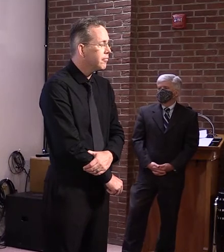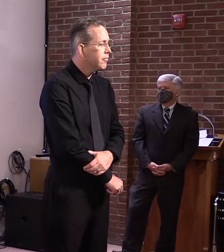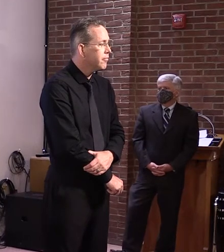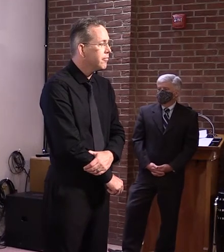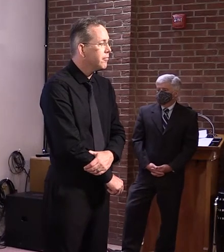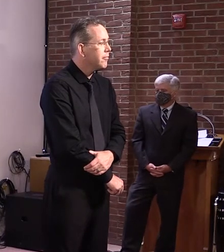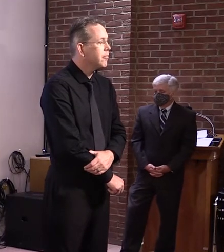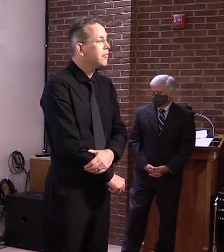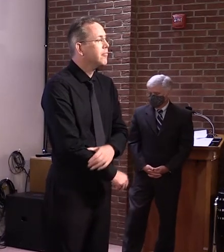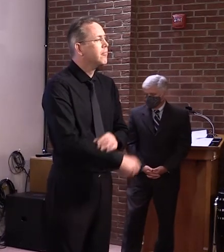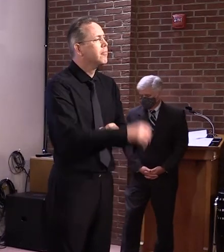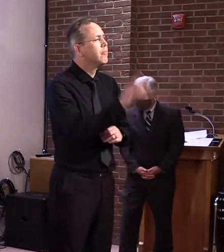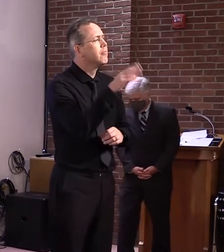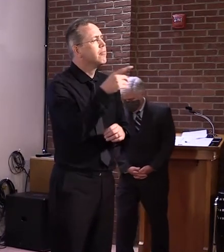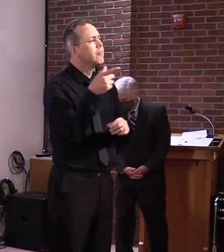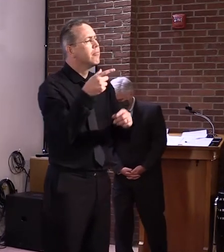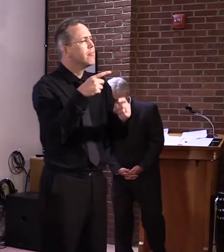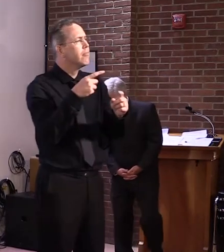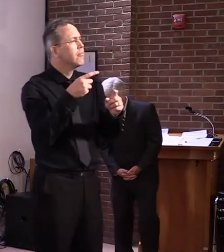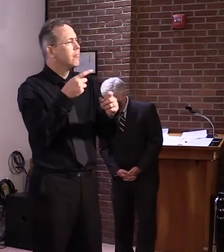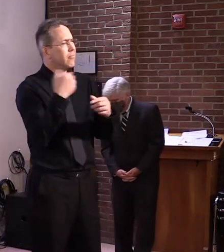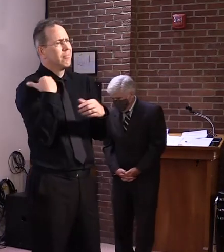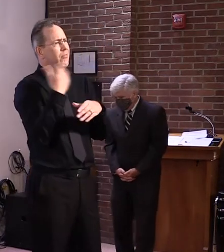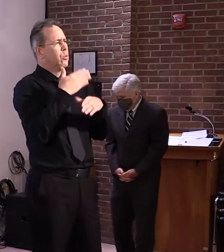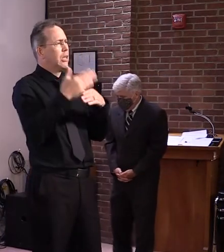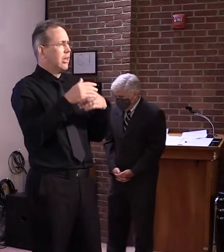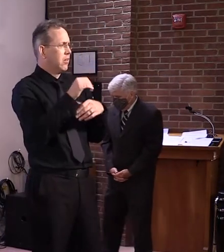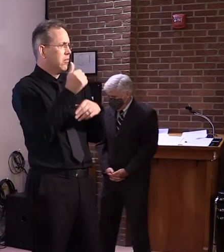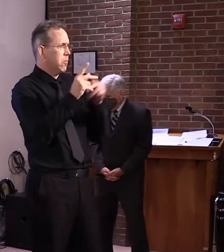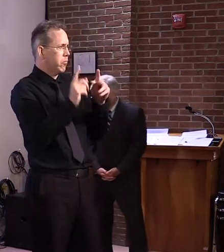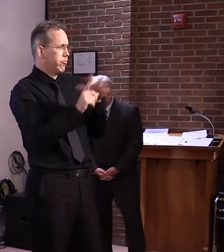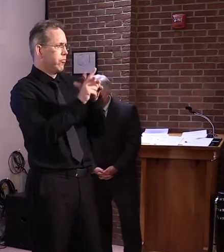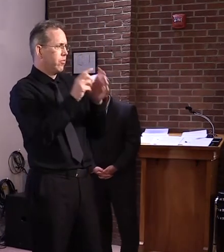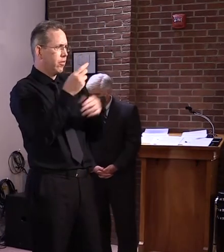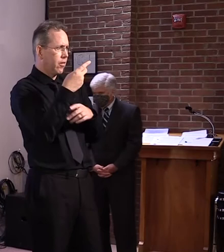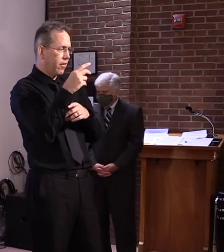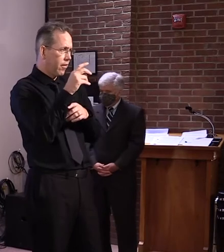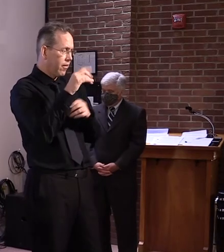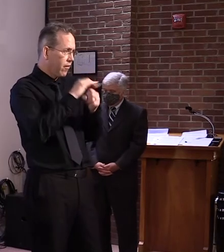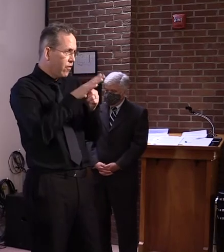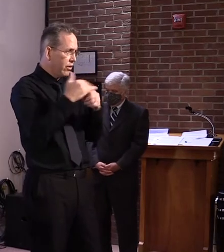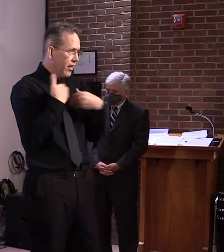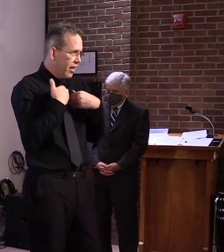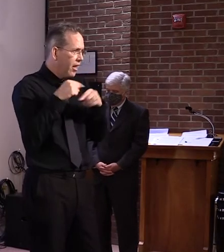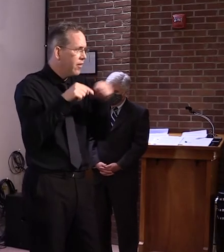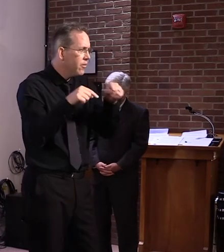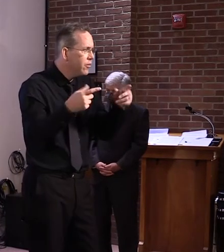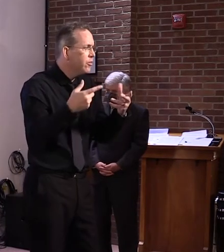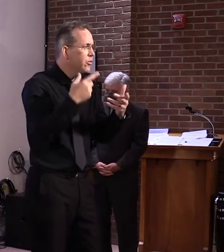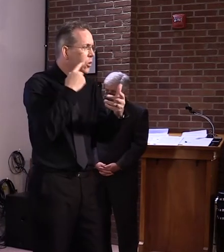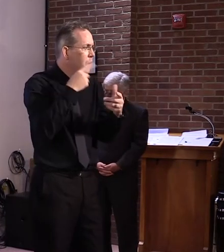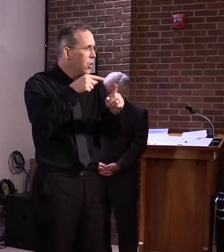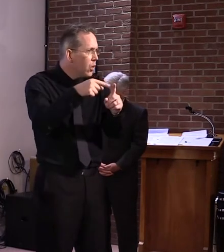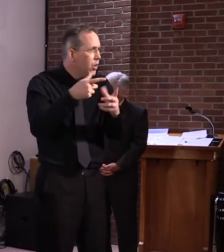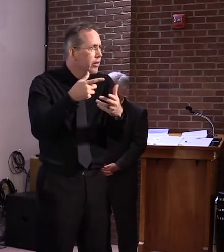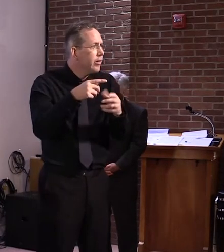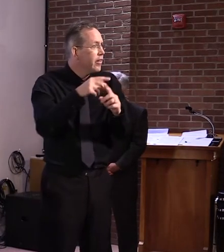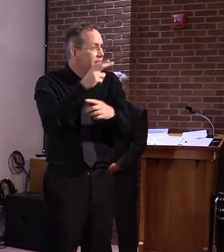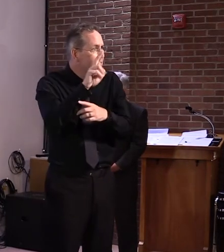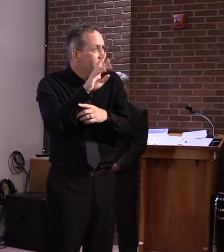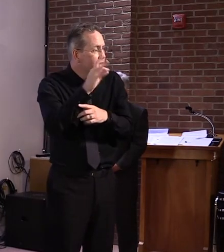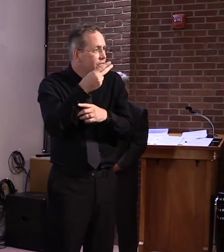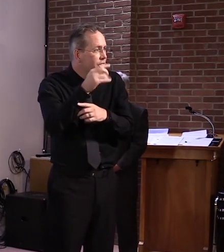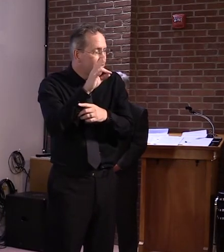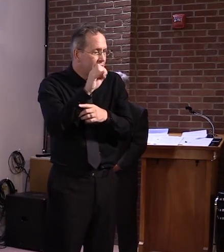tracing, if these people went out of state, if maybe they work in the hospitality industry and might have caught it within? Do we know at